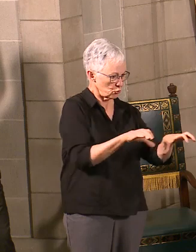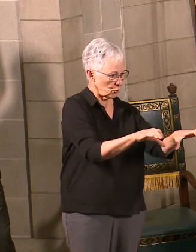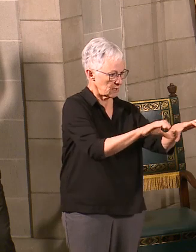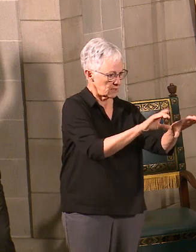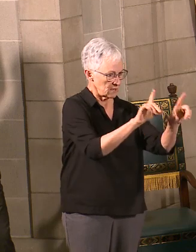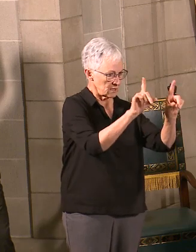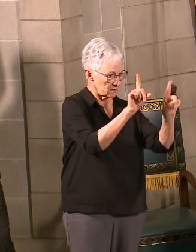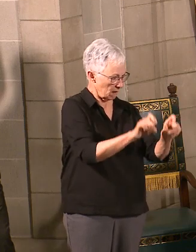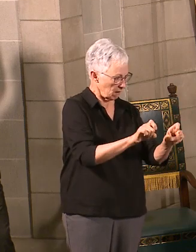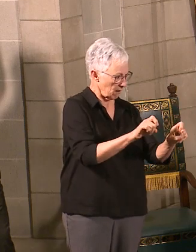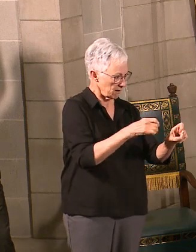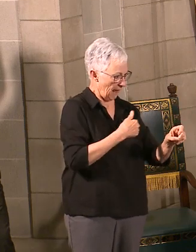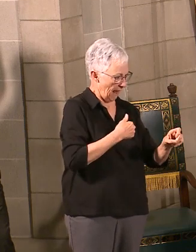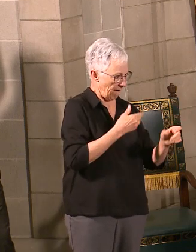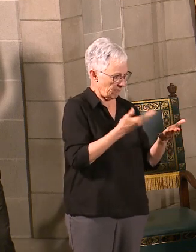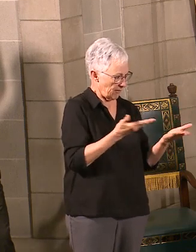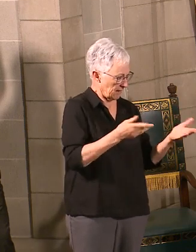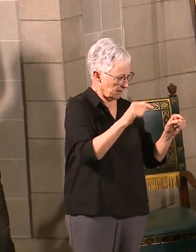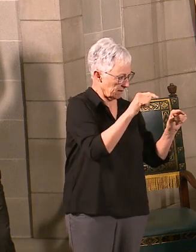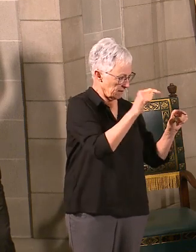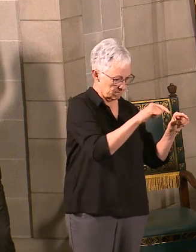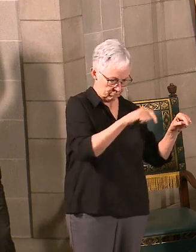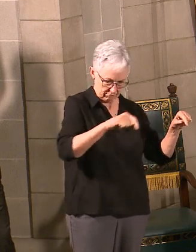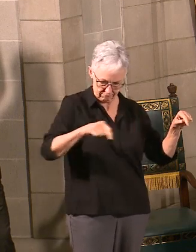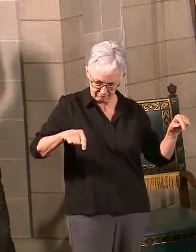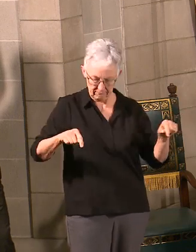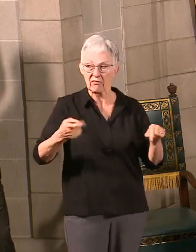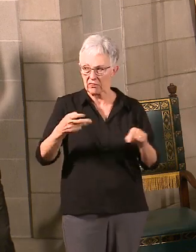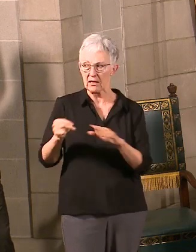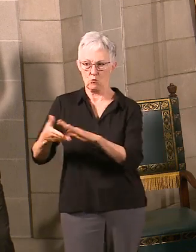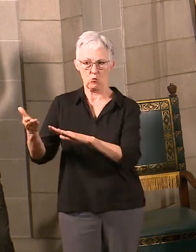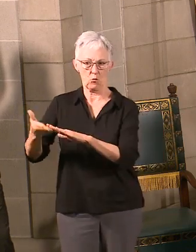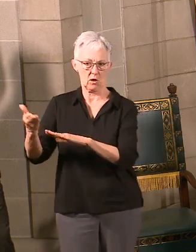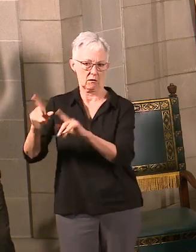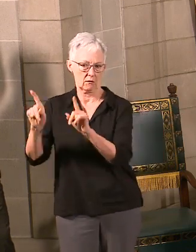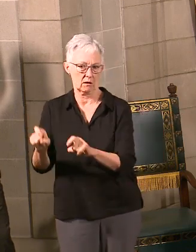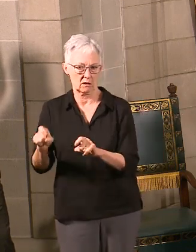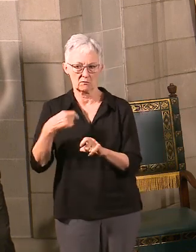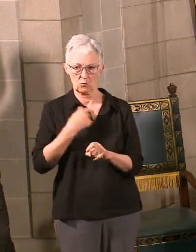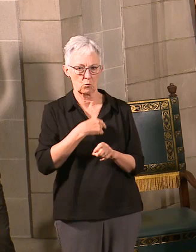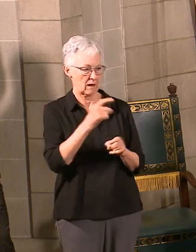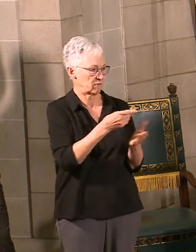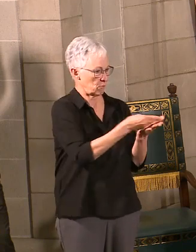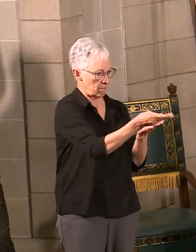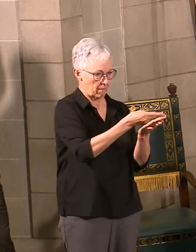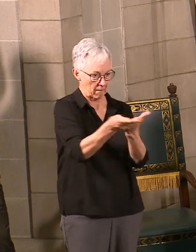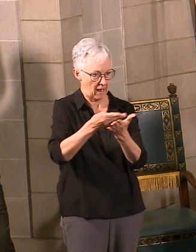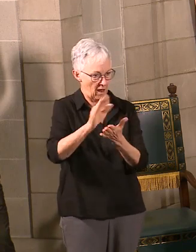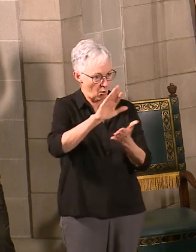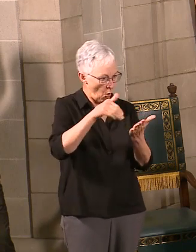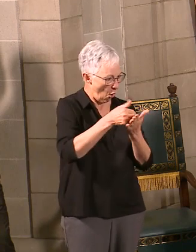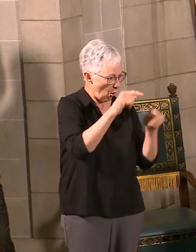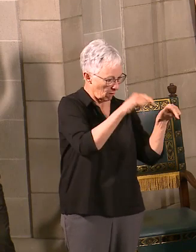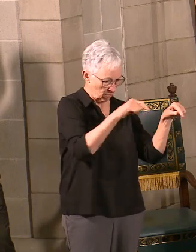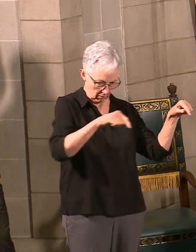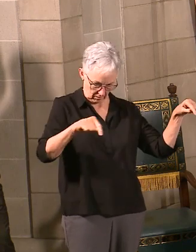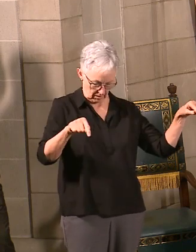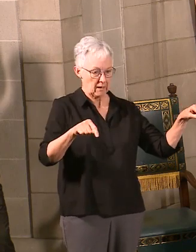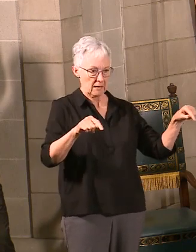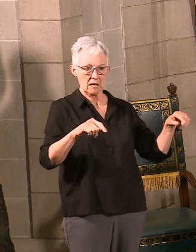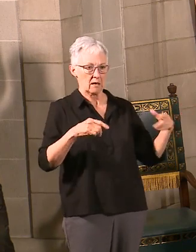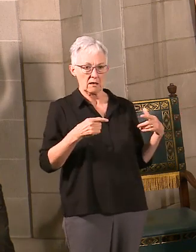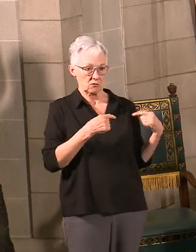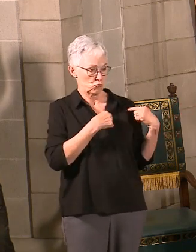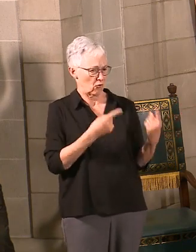of the challenges, just making sure we actually secure all those pieces of that are necessary to do that testing. It has been a challenge,